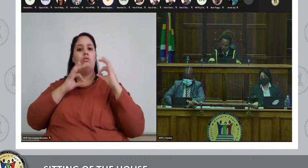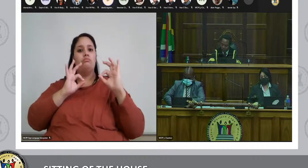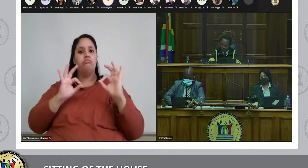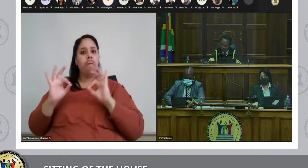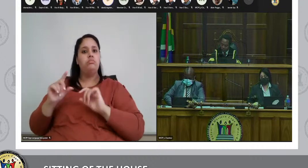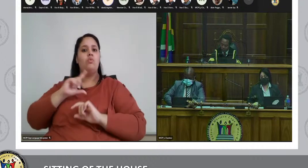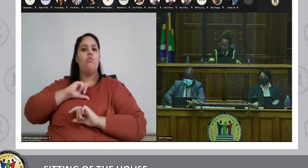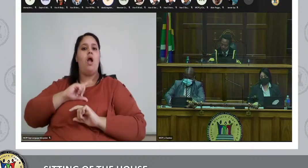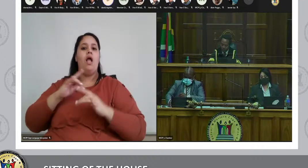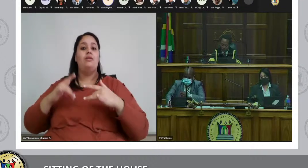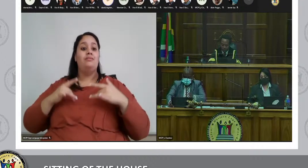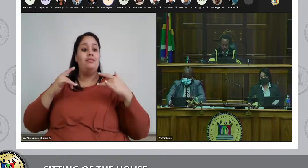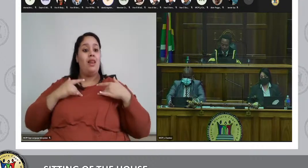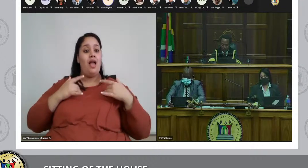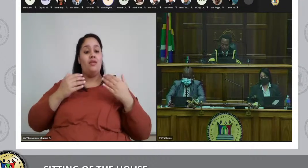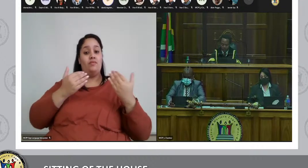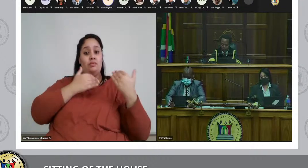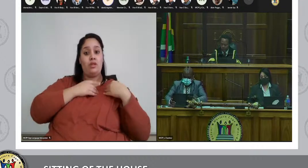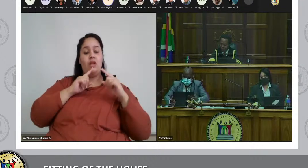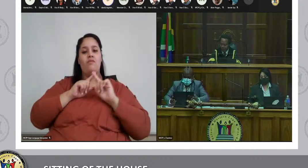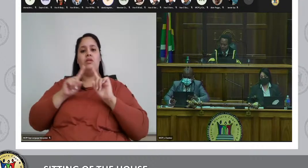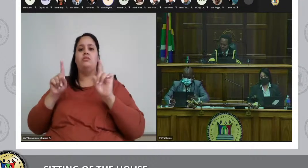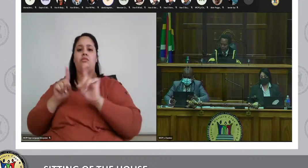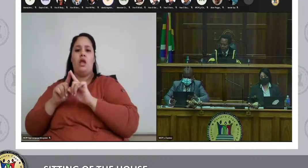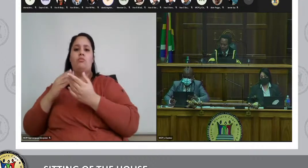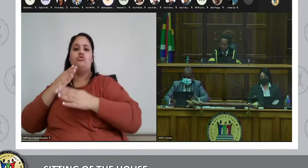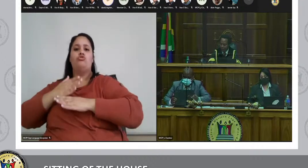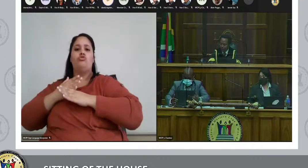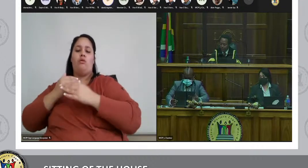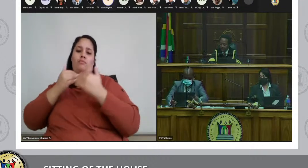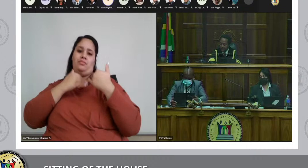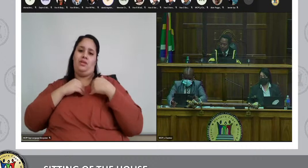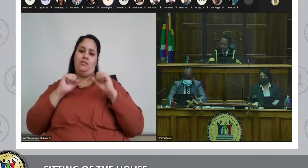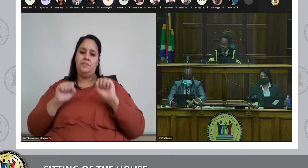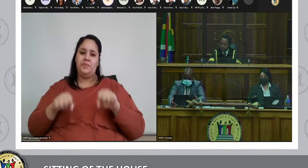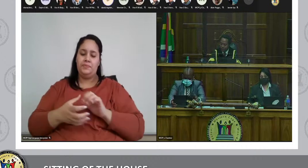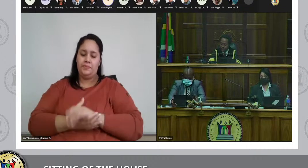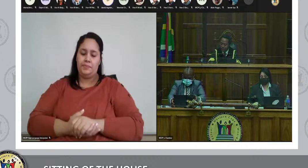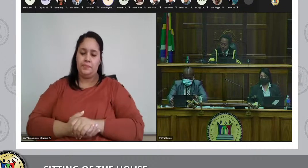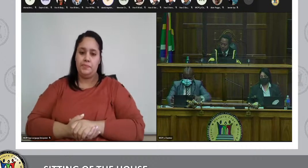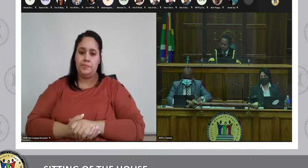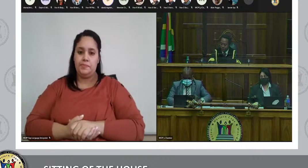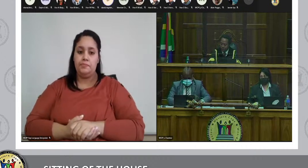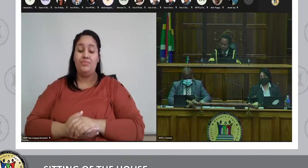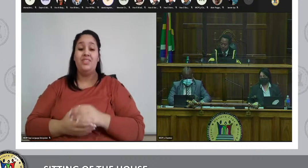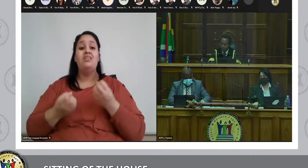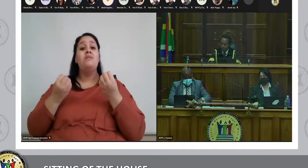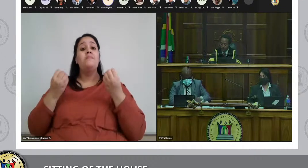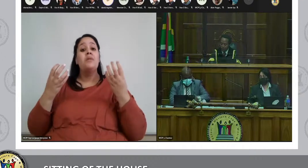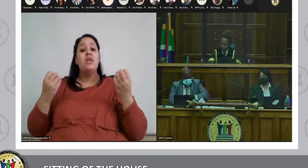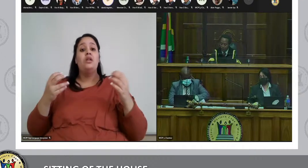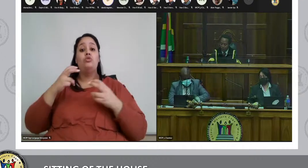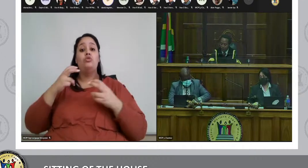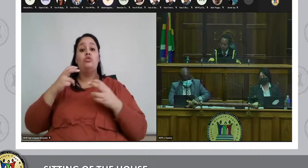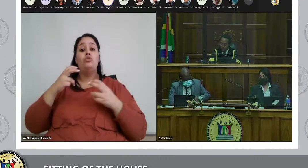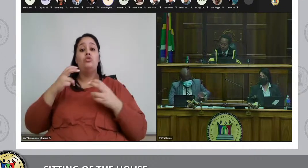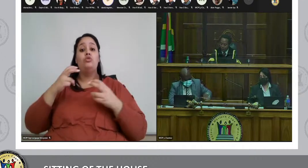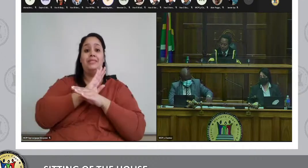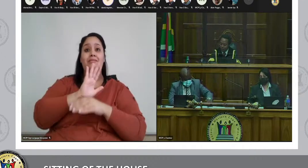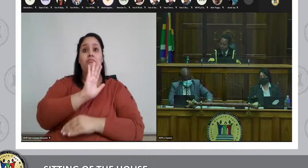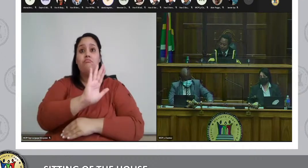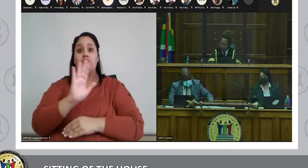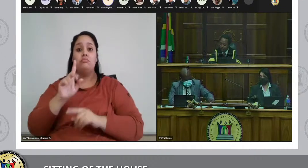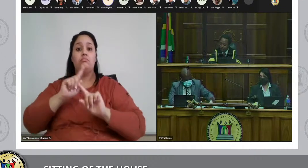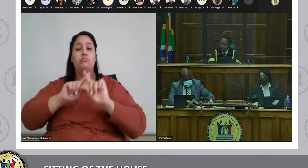save the economy in the Western Cape. Most tourism businesses, of course, have been able